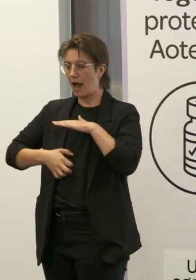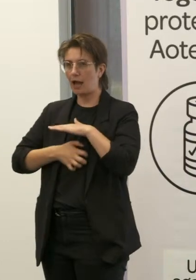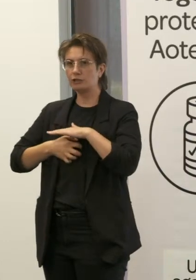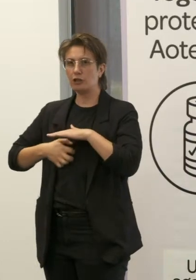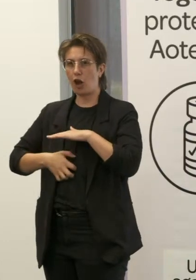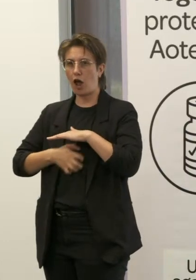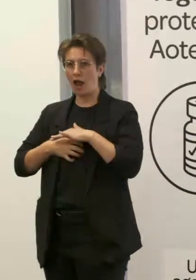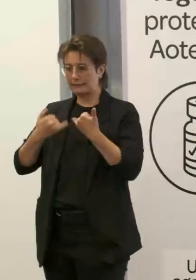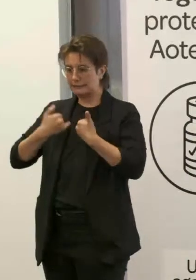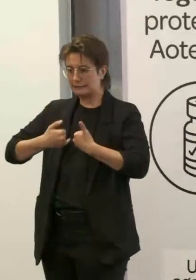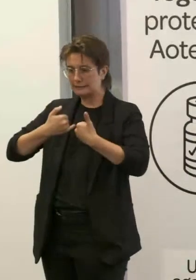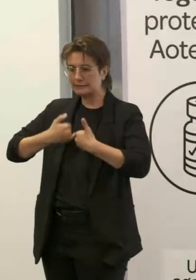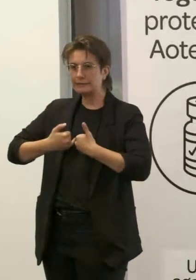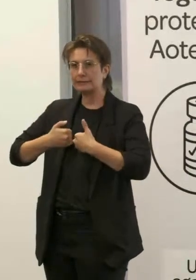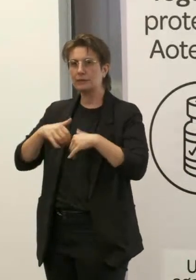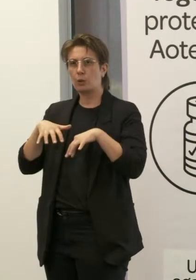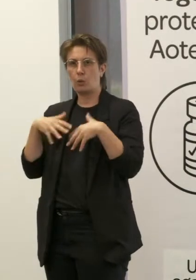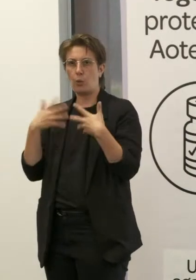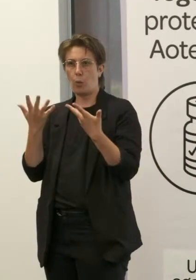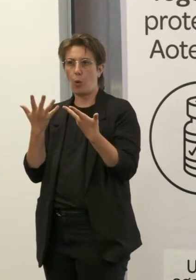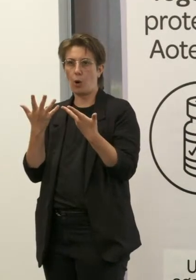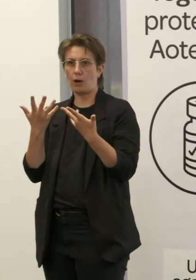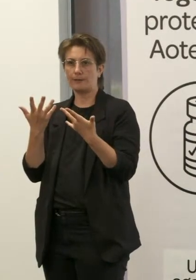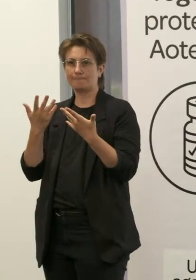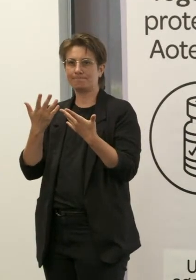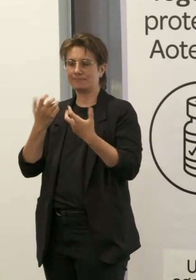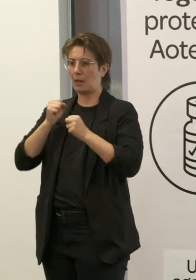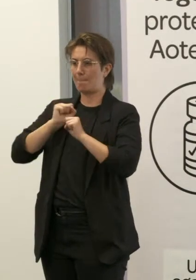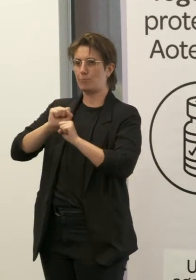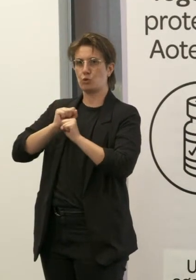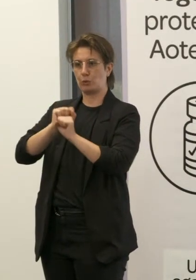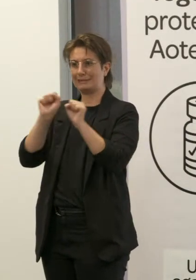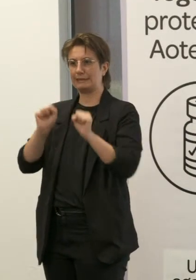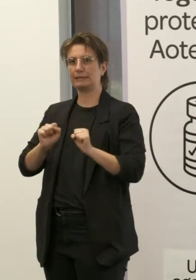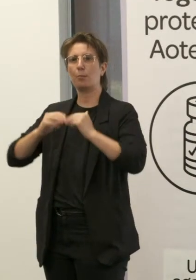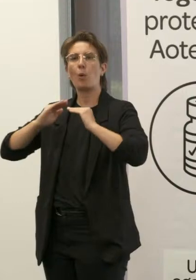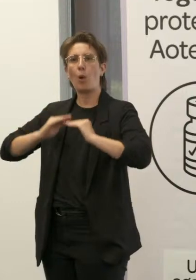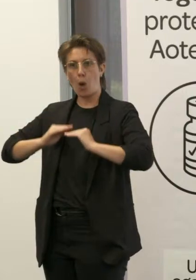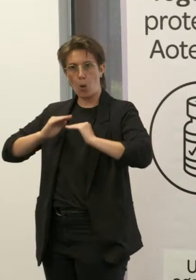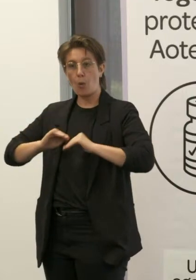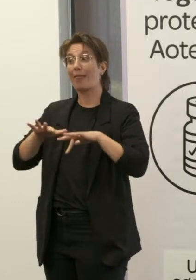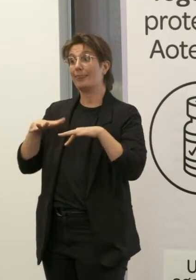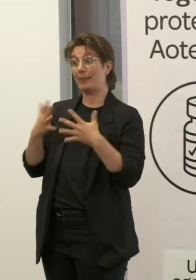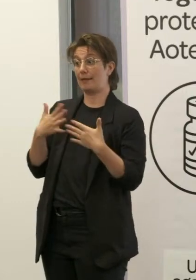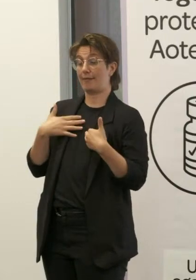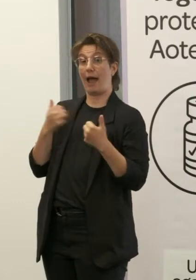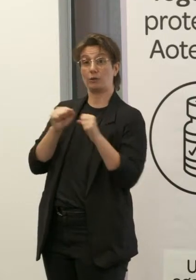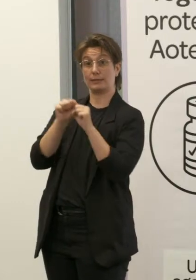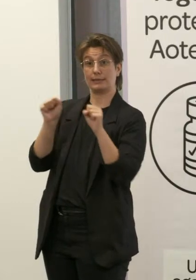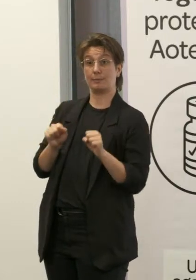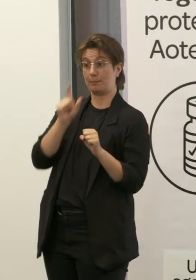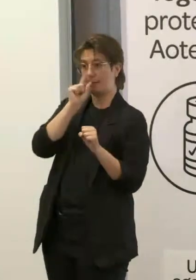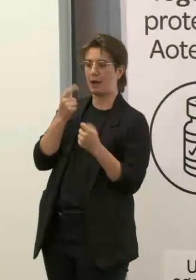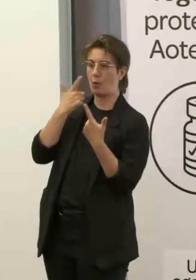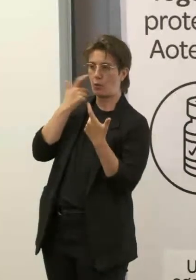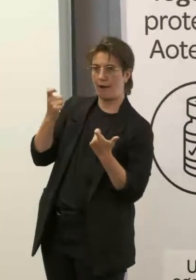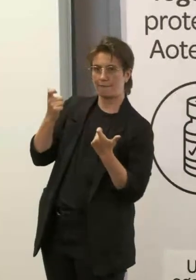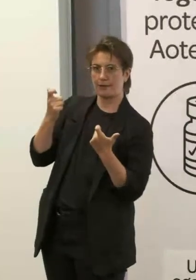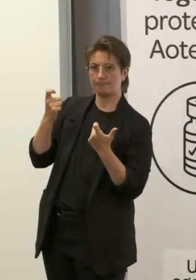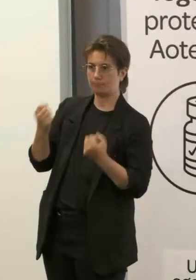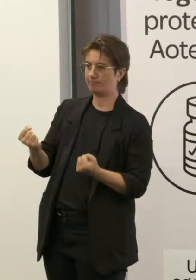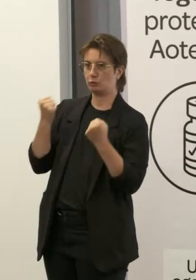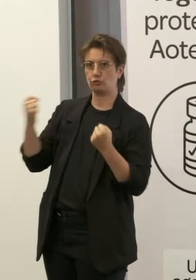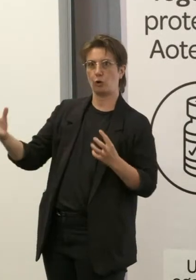discussion with our teams who will determine what sort of support they might need. As part of filling out that